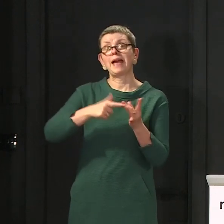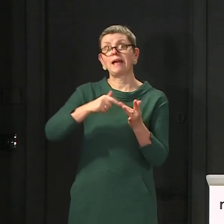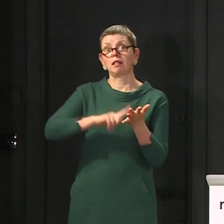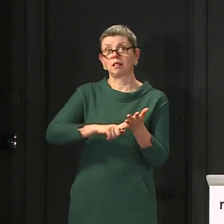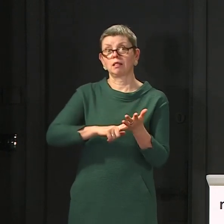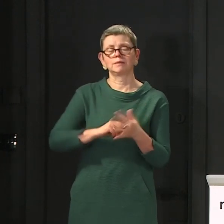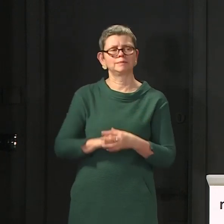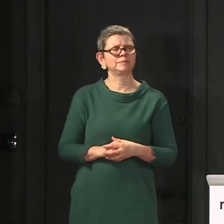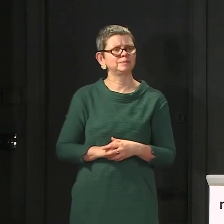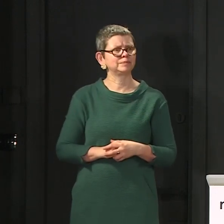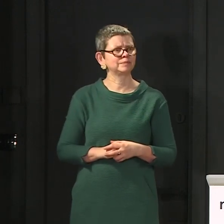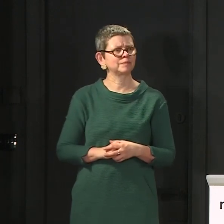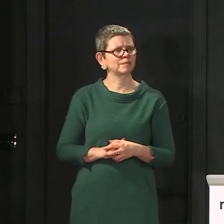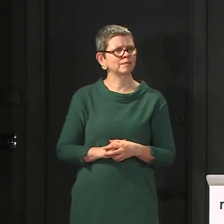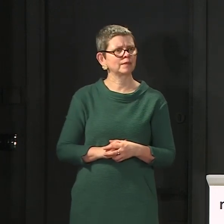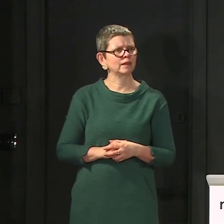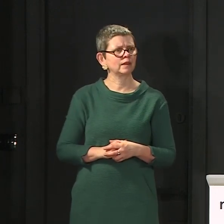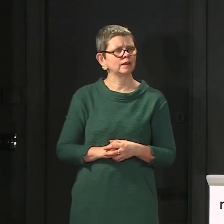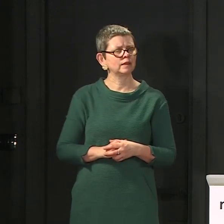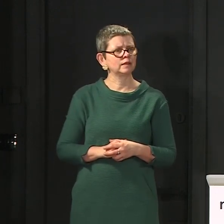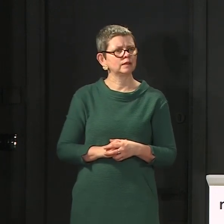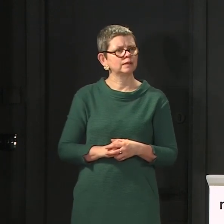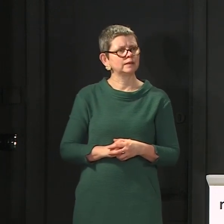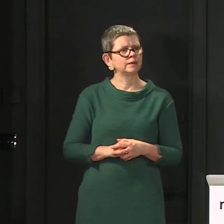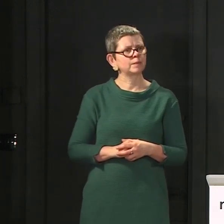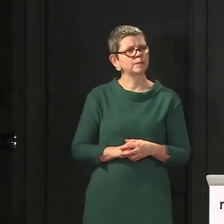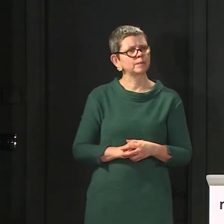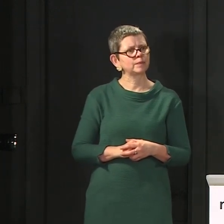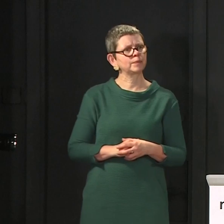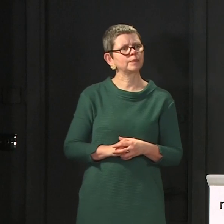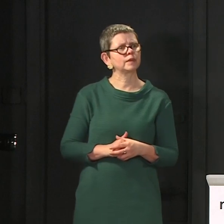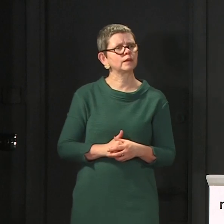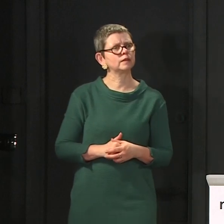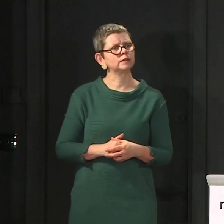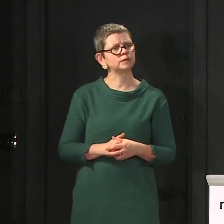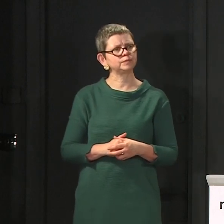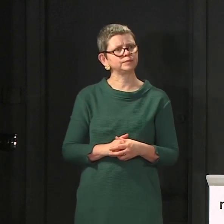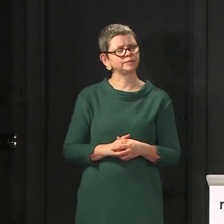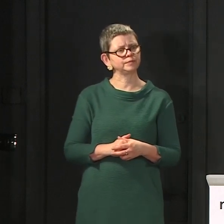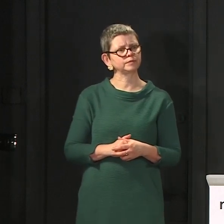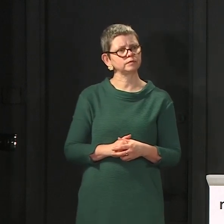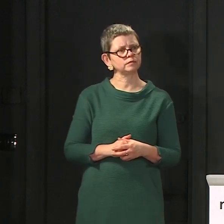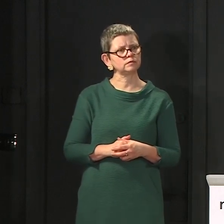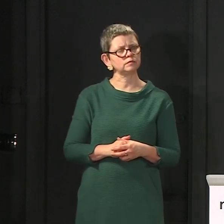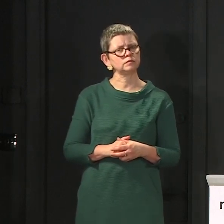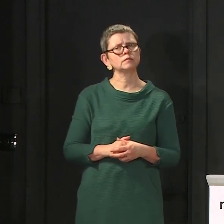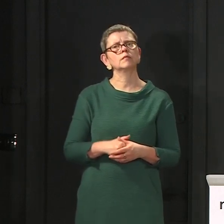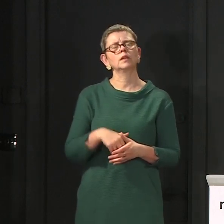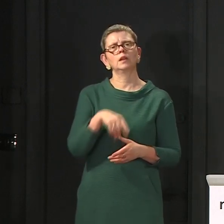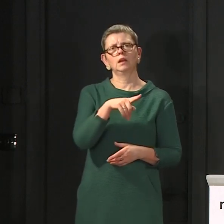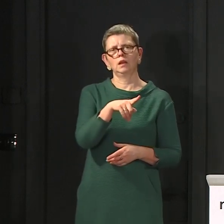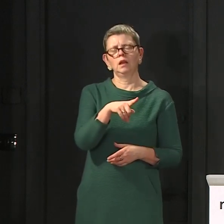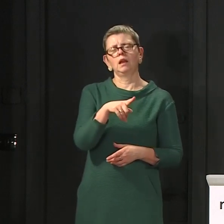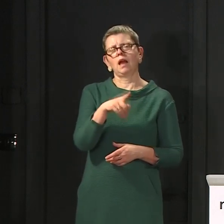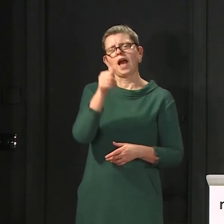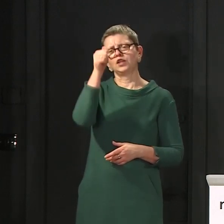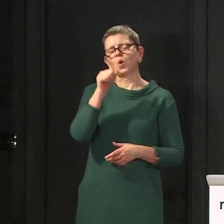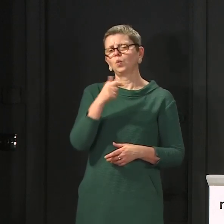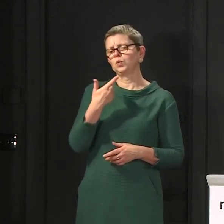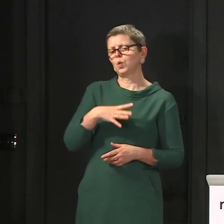Hi, good afternoon. I appreciate that you are trying not to comment on decisions for England,